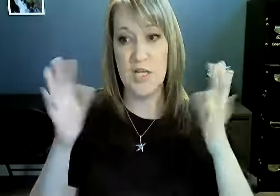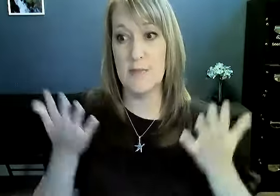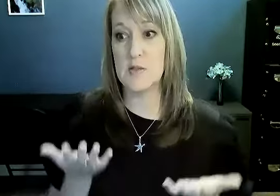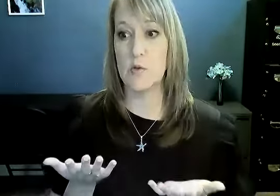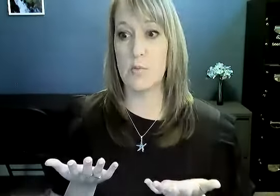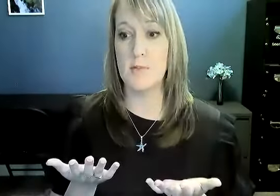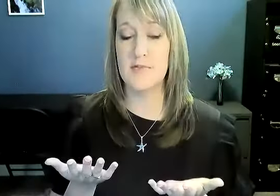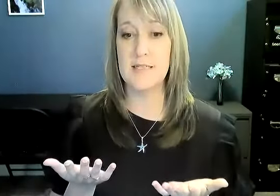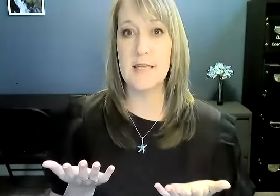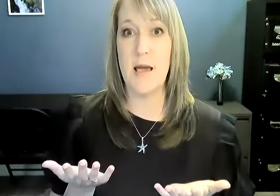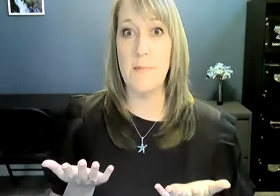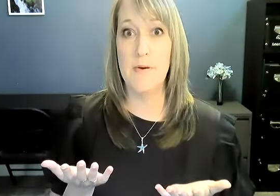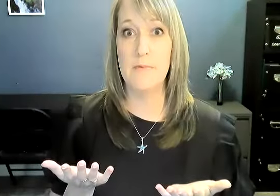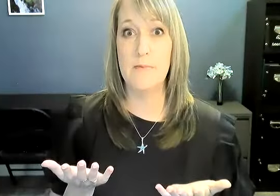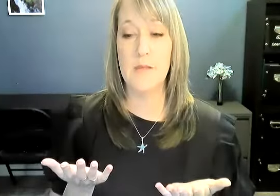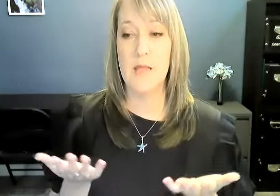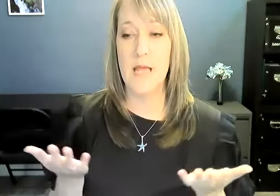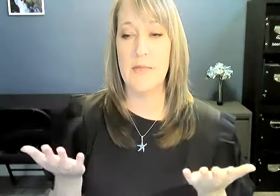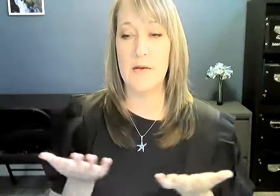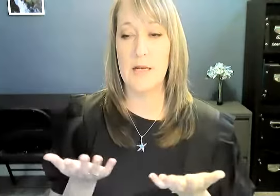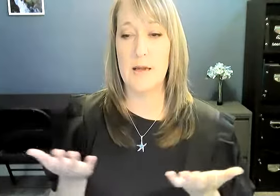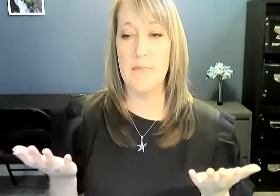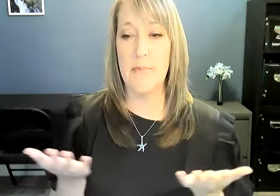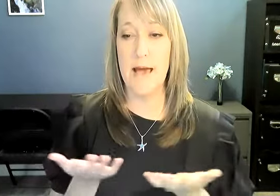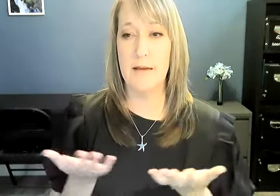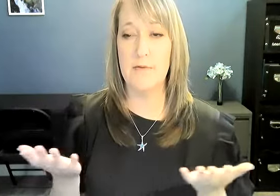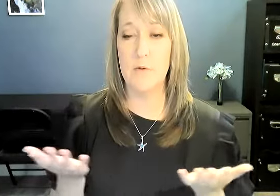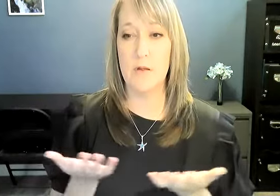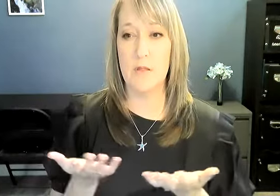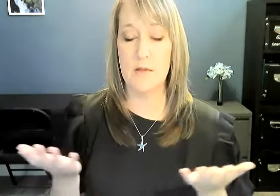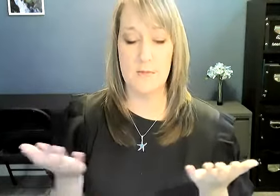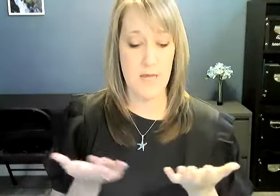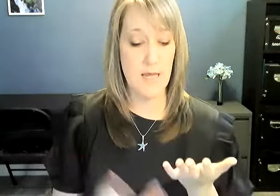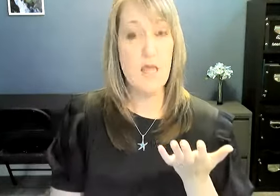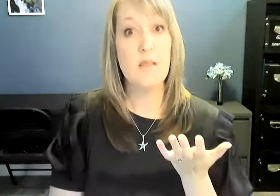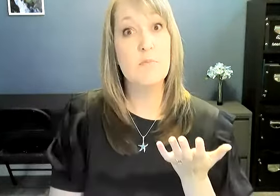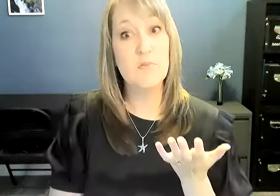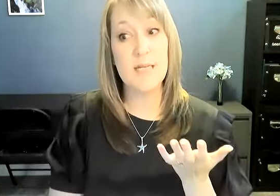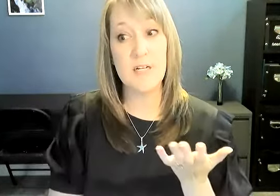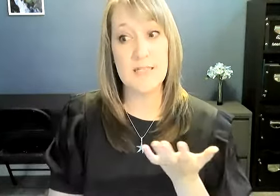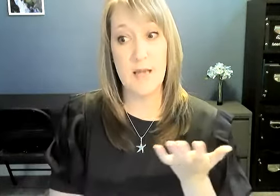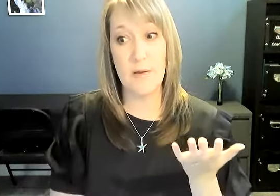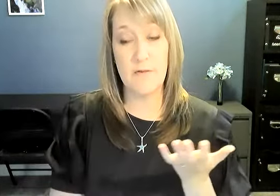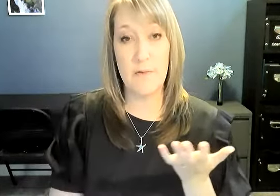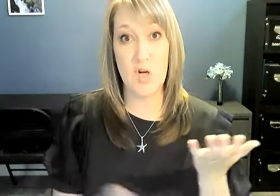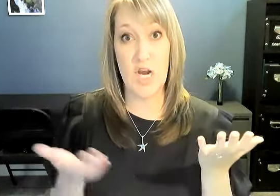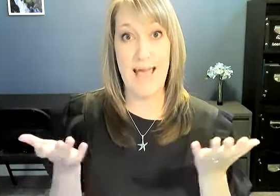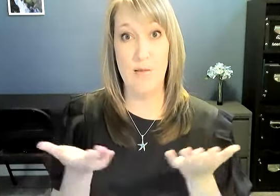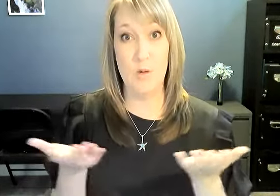shapes with your palms facing up, and they're going to come back and forth this way. The movement here is coming from your